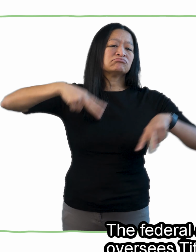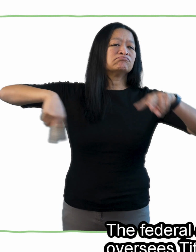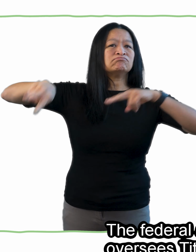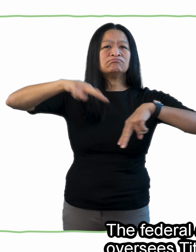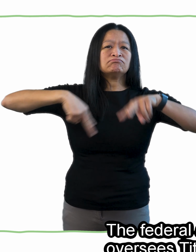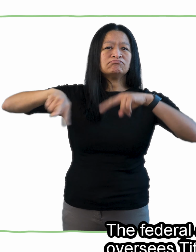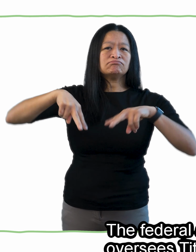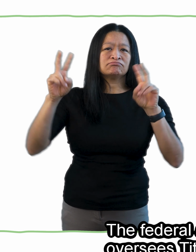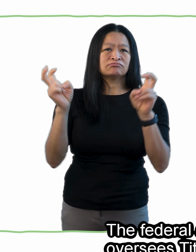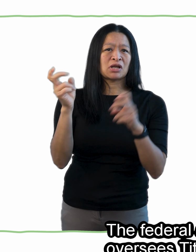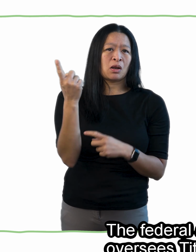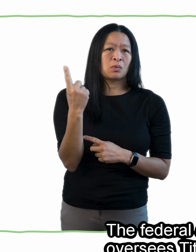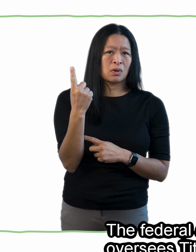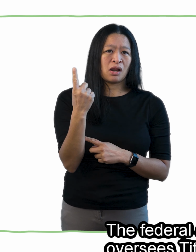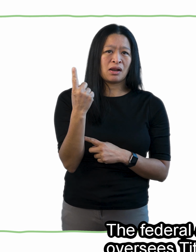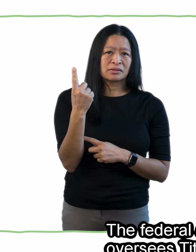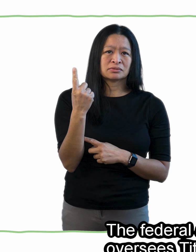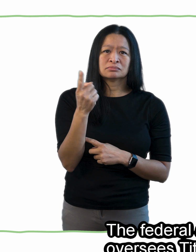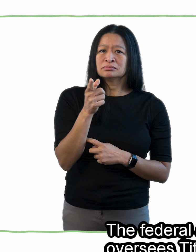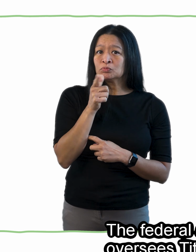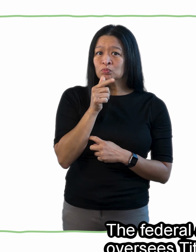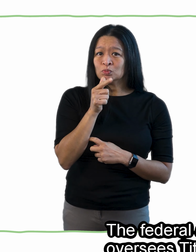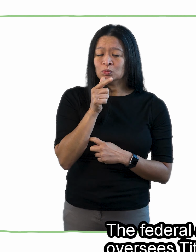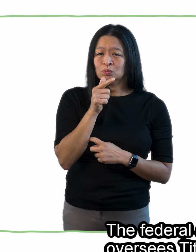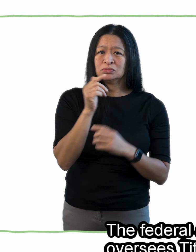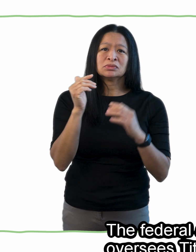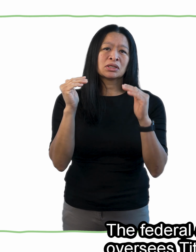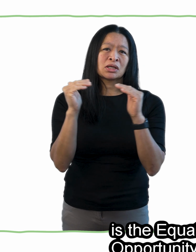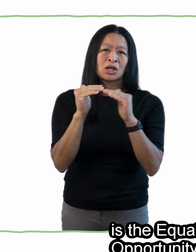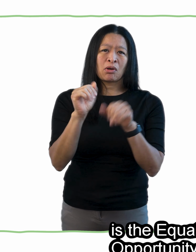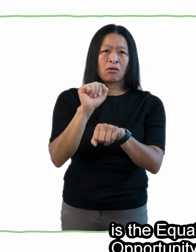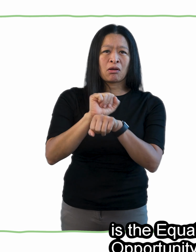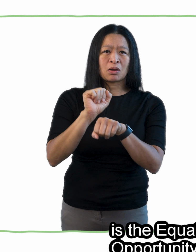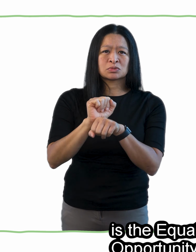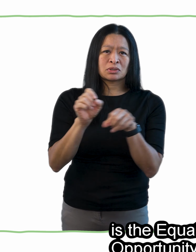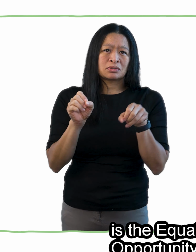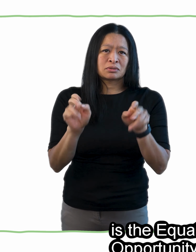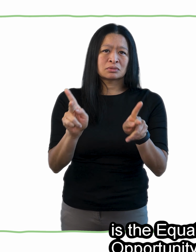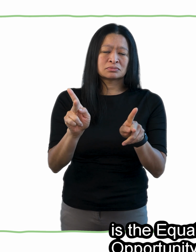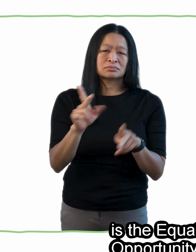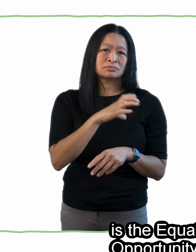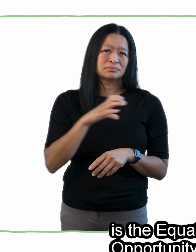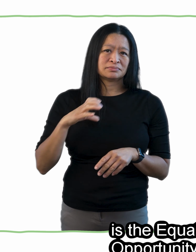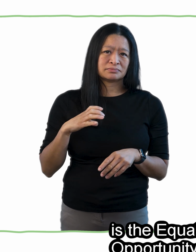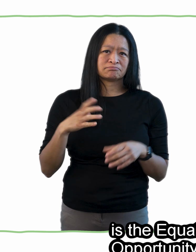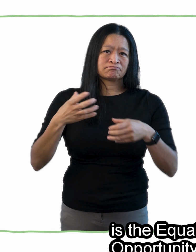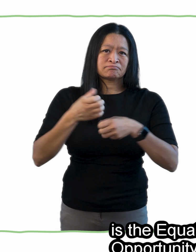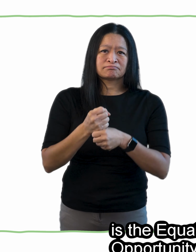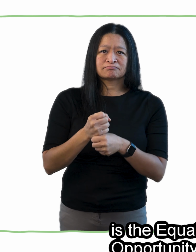agency that oversees Title I of the ADA is the Equal Employment Opportunity Commission,